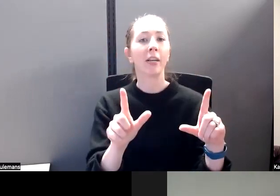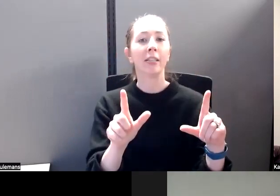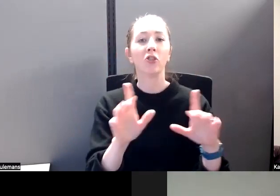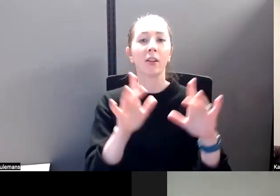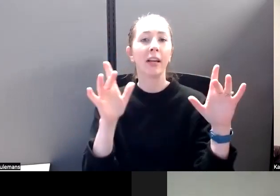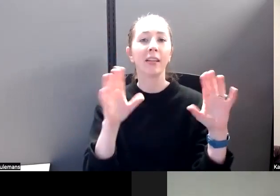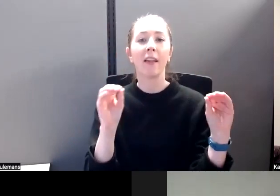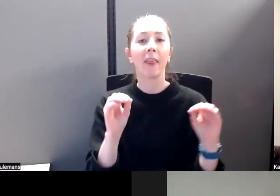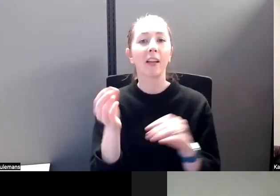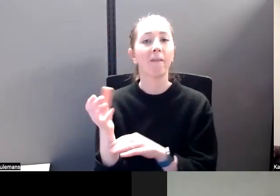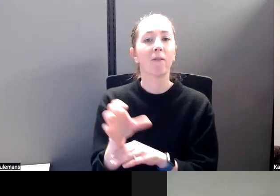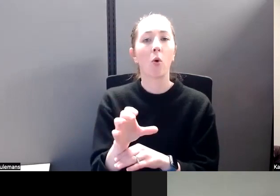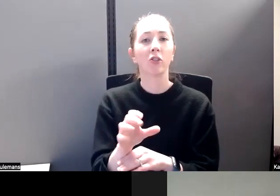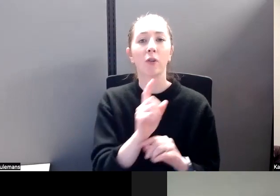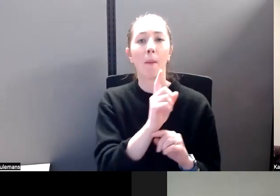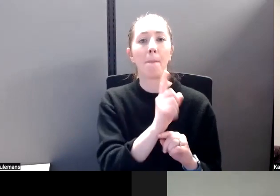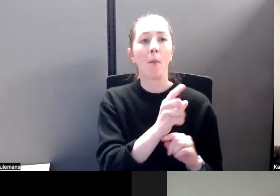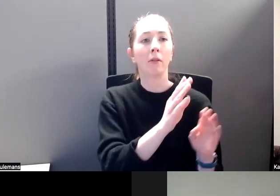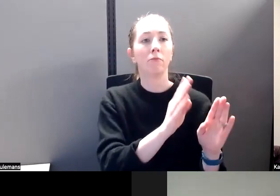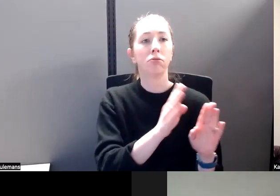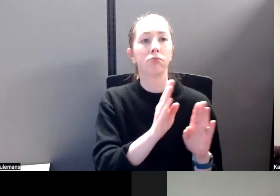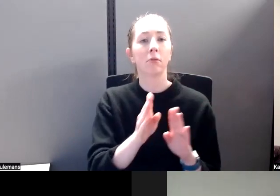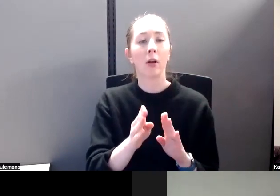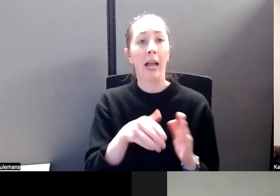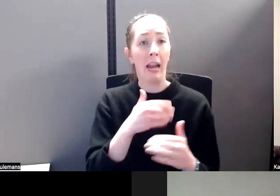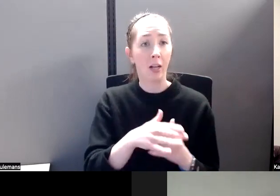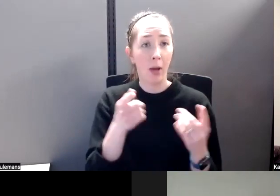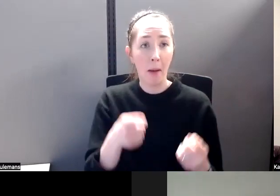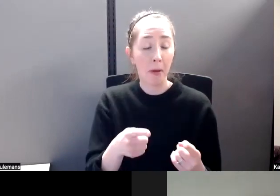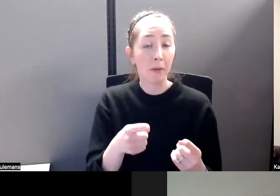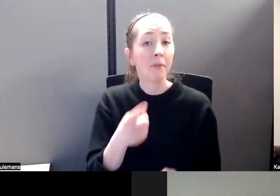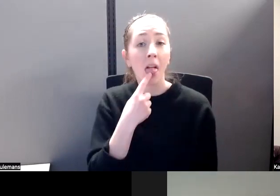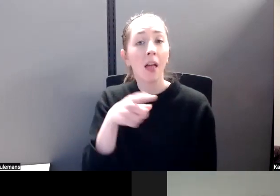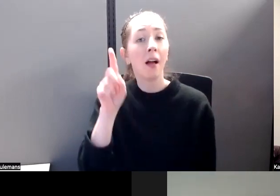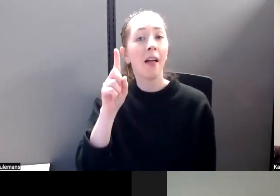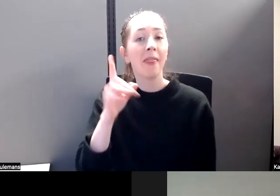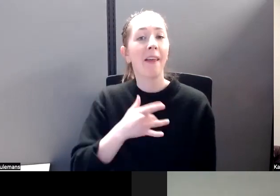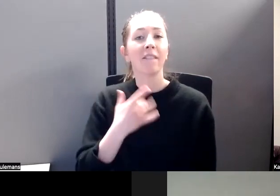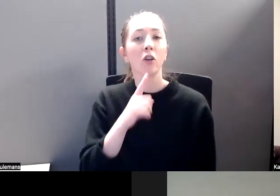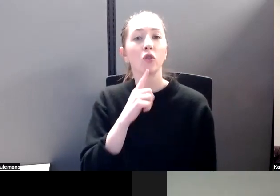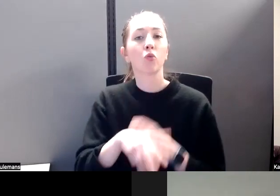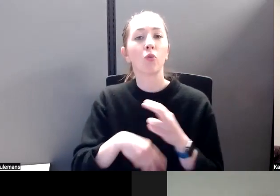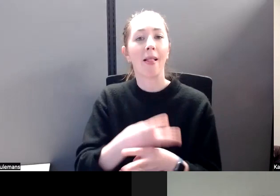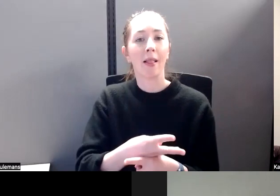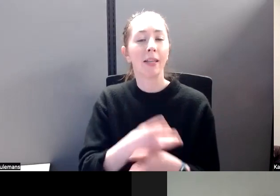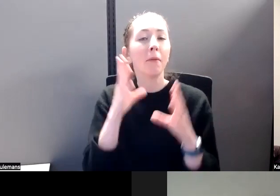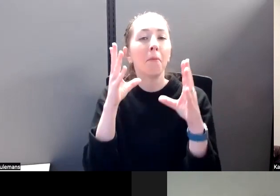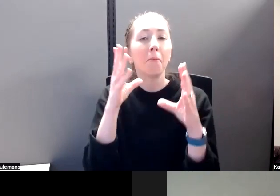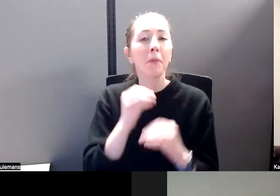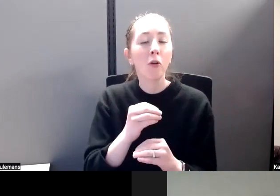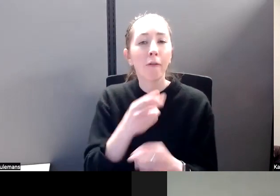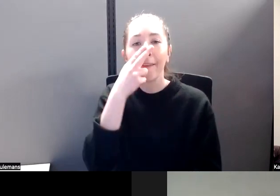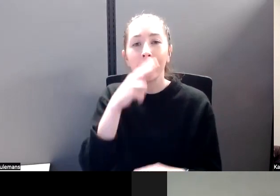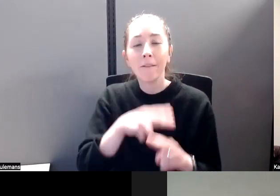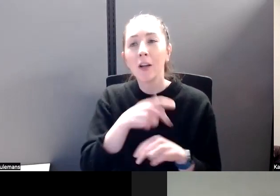is forced. Everything is moment to moment. You have no idea where she's going next. And that feels alive on screen. It is beautiful and fun